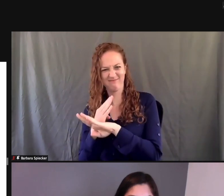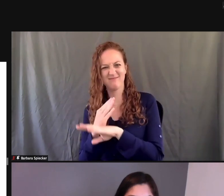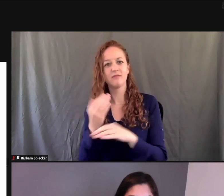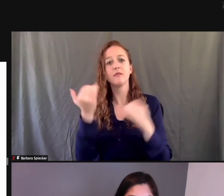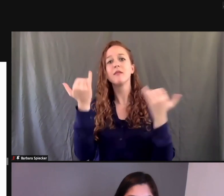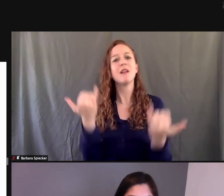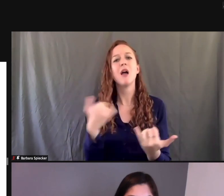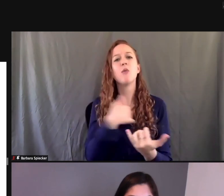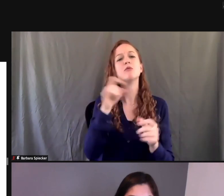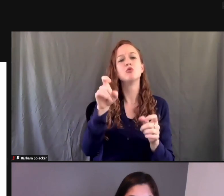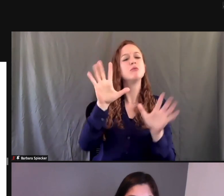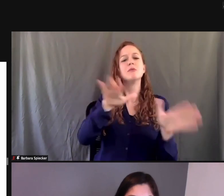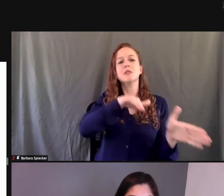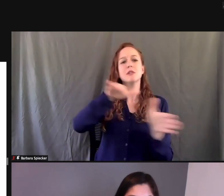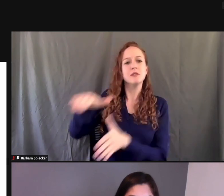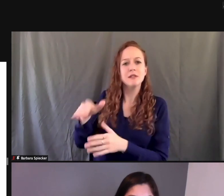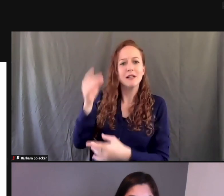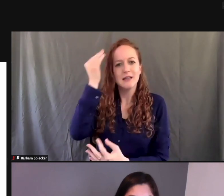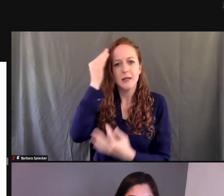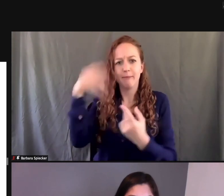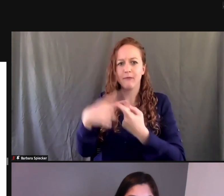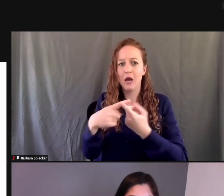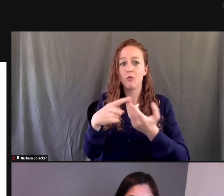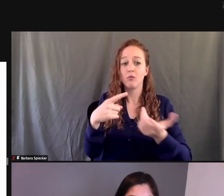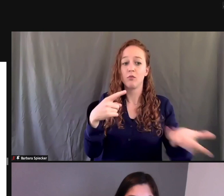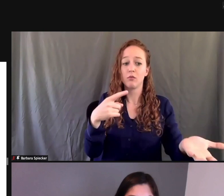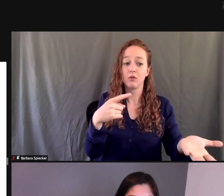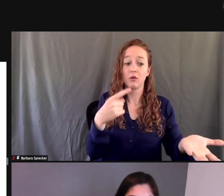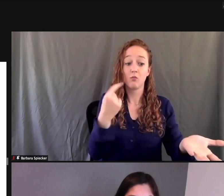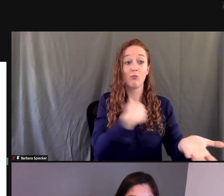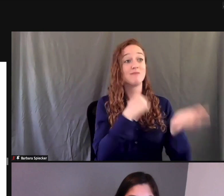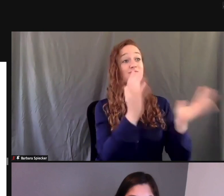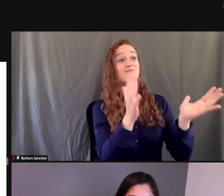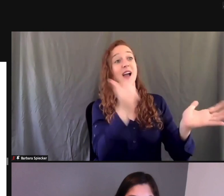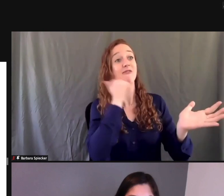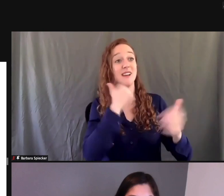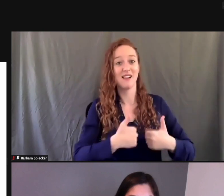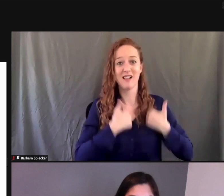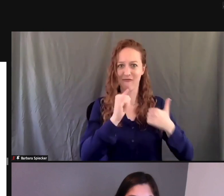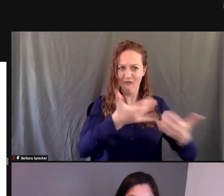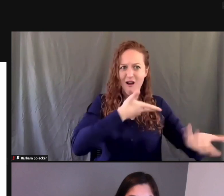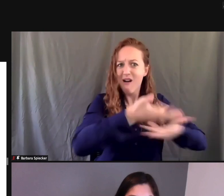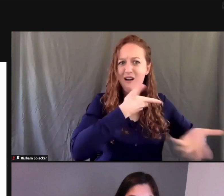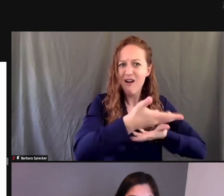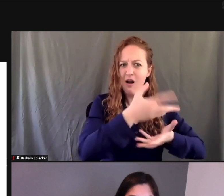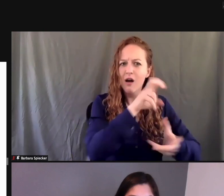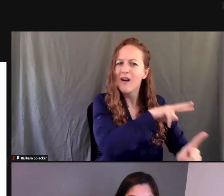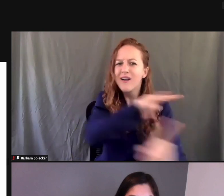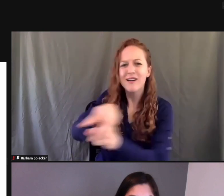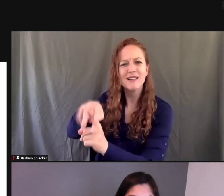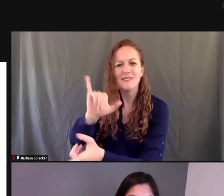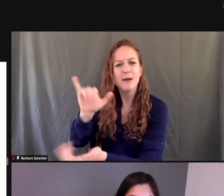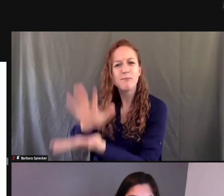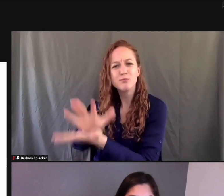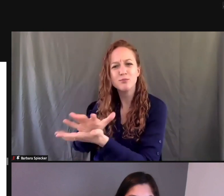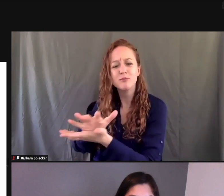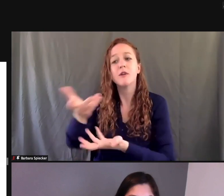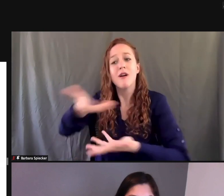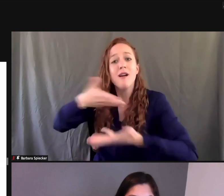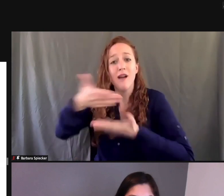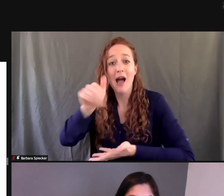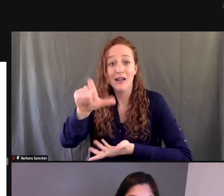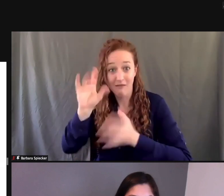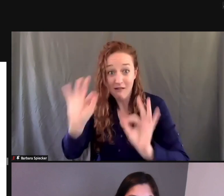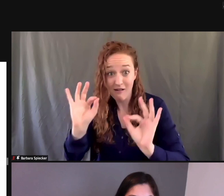Because often we think English is important and we try to cram English and ASL and it